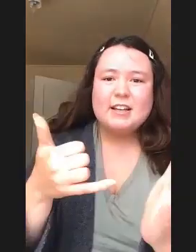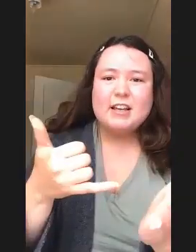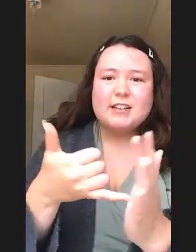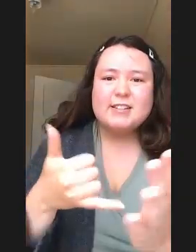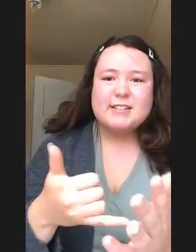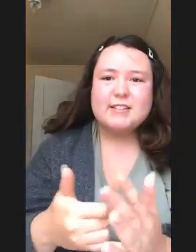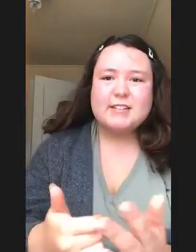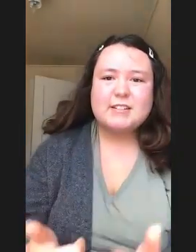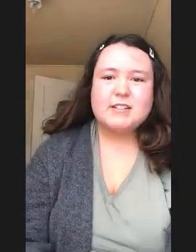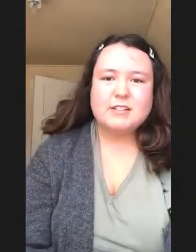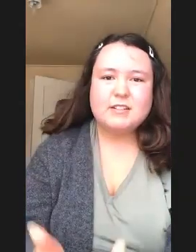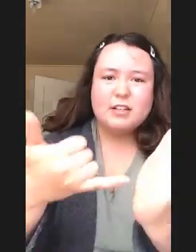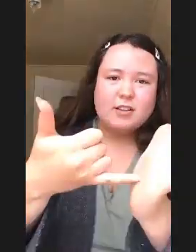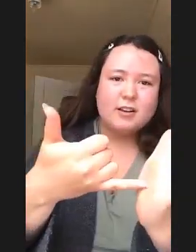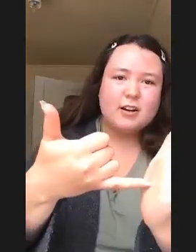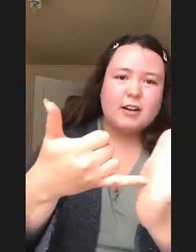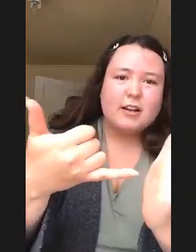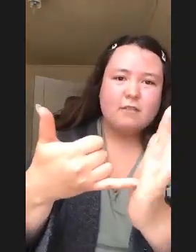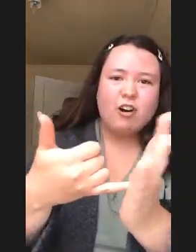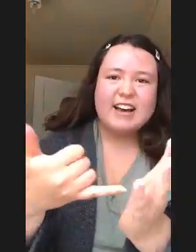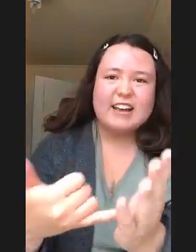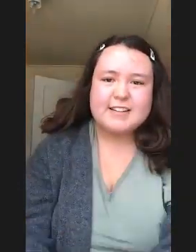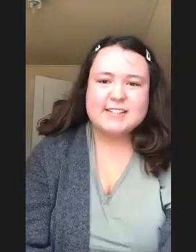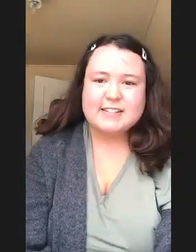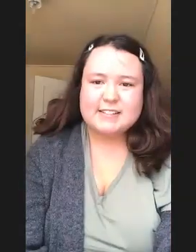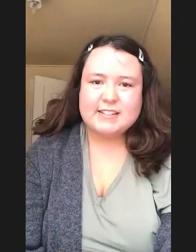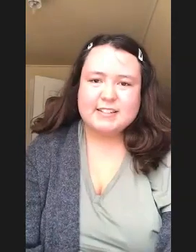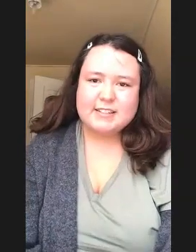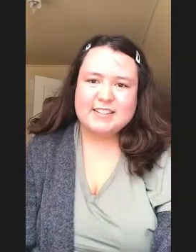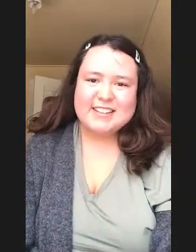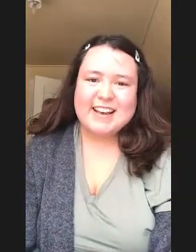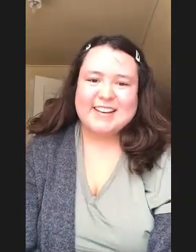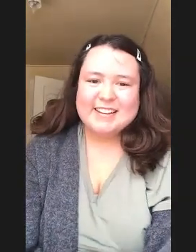it with your kind of Y. It. Yeah.